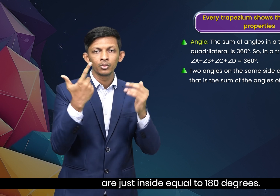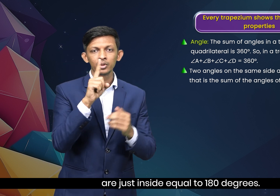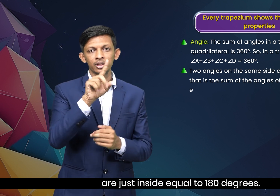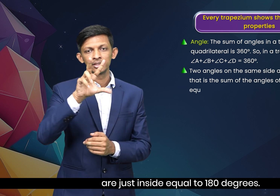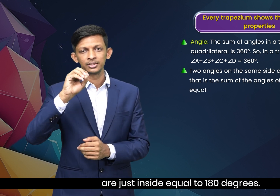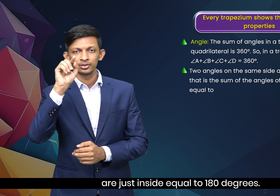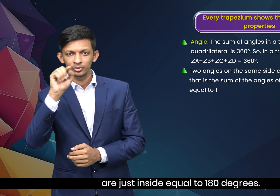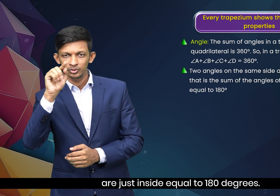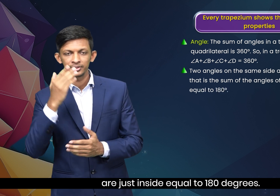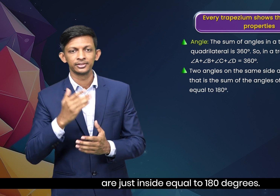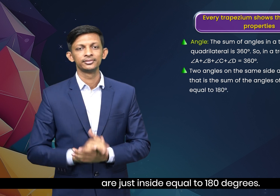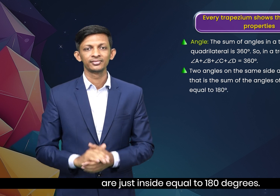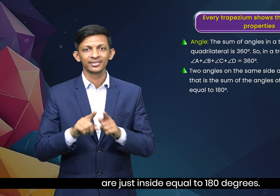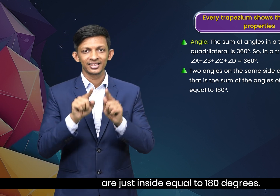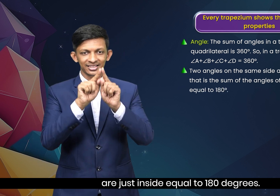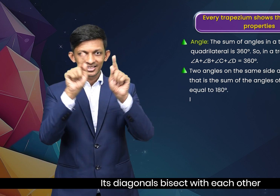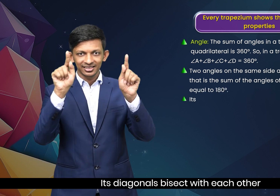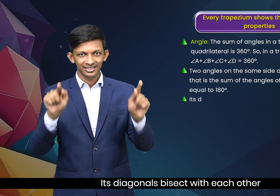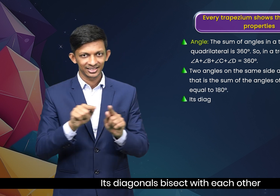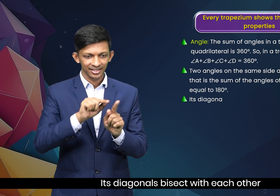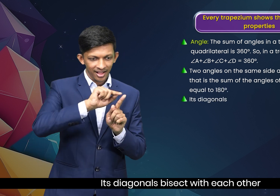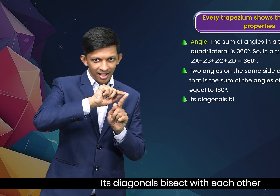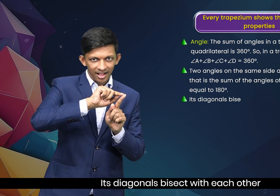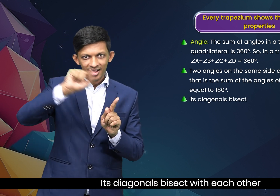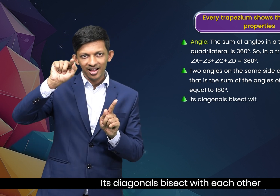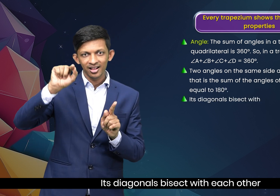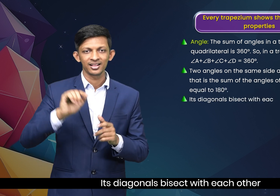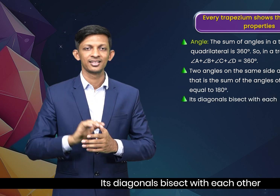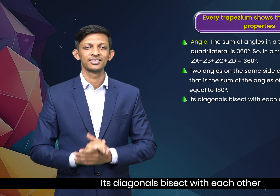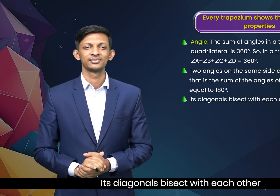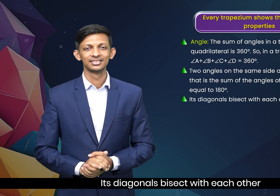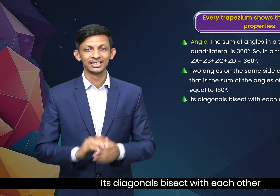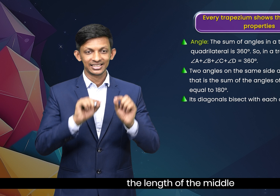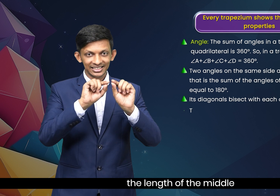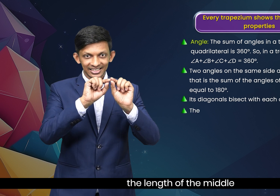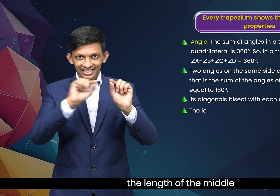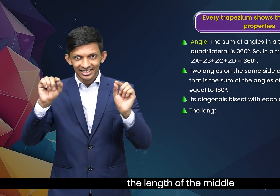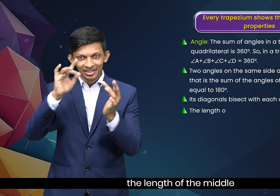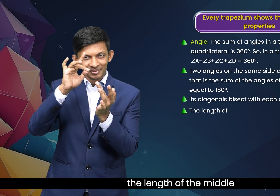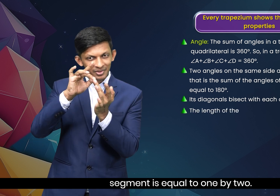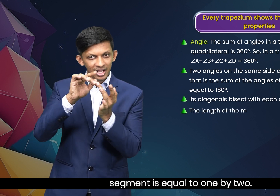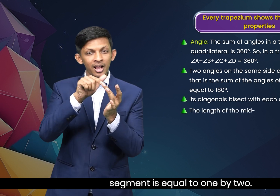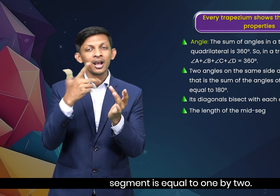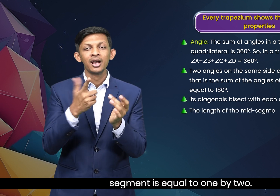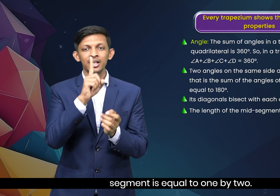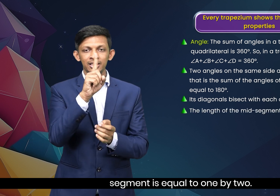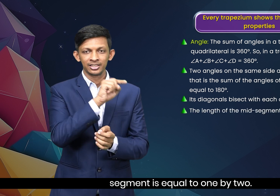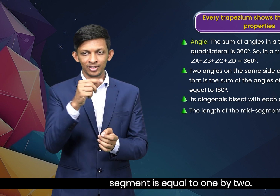to 180 degrees. Its diagonals bisect with each other. The length of the midsegment is equal to